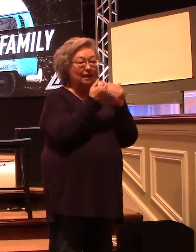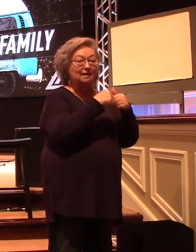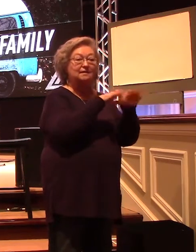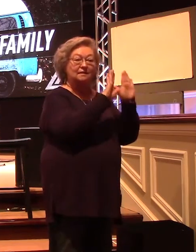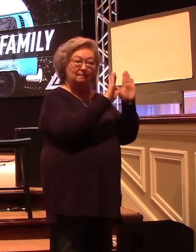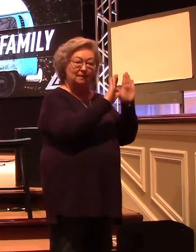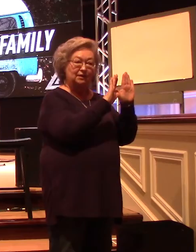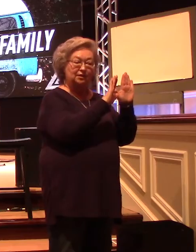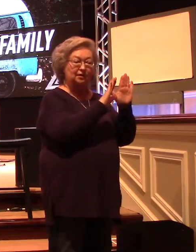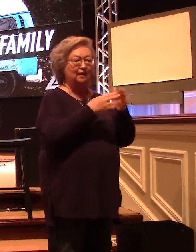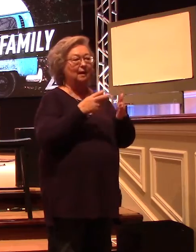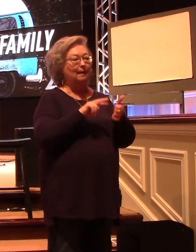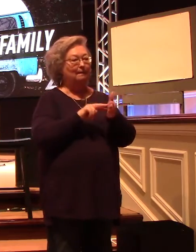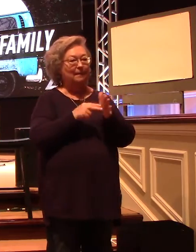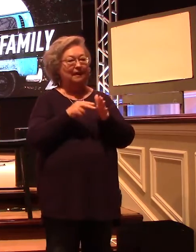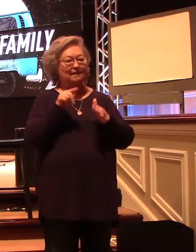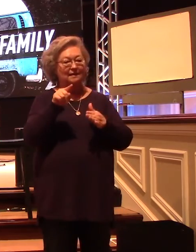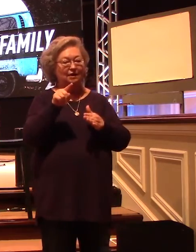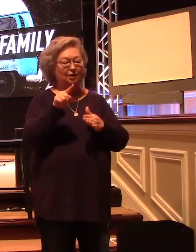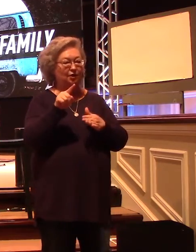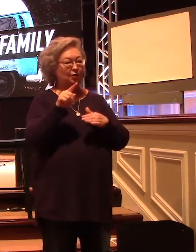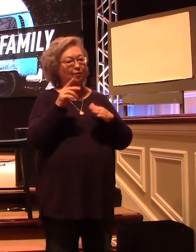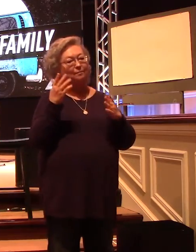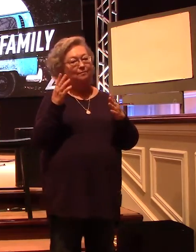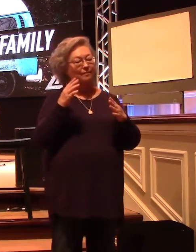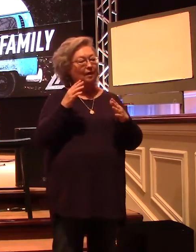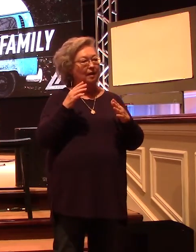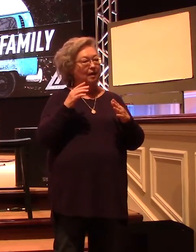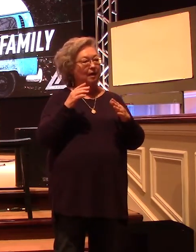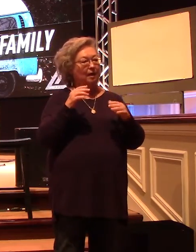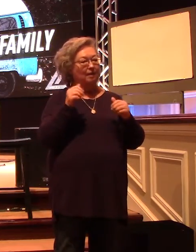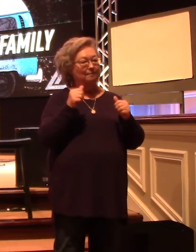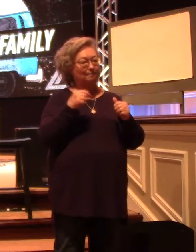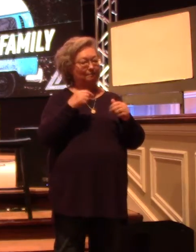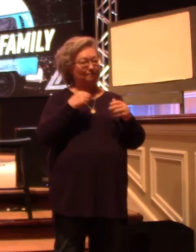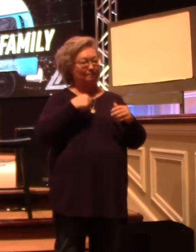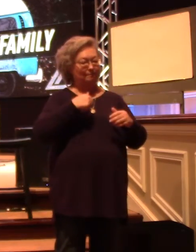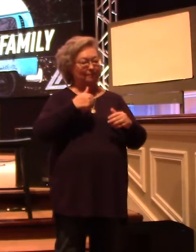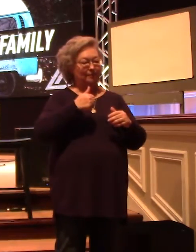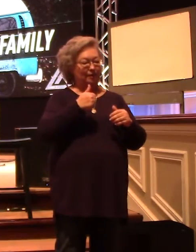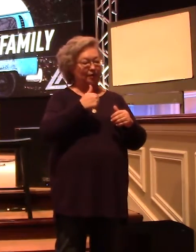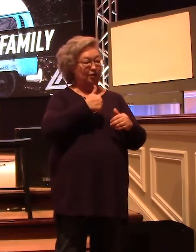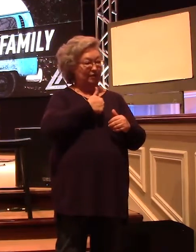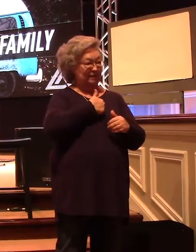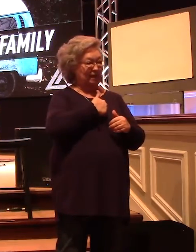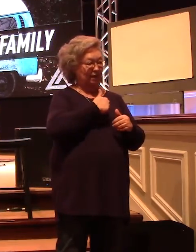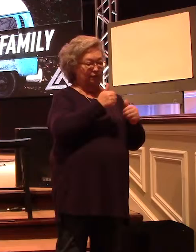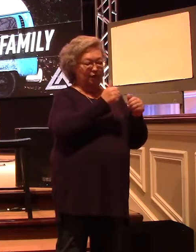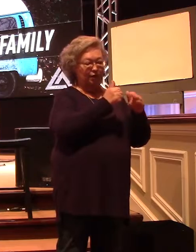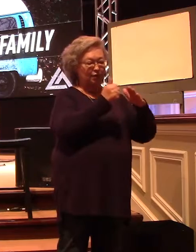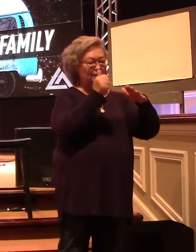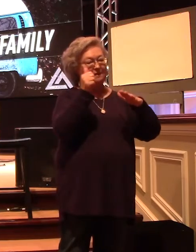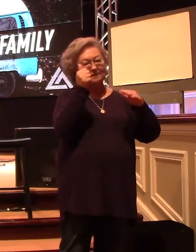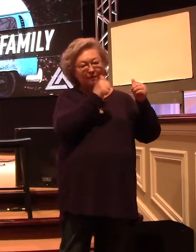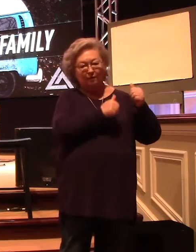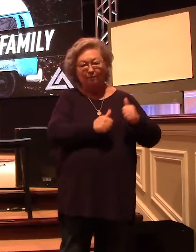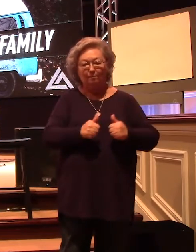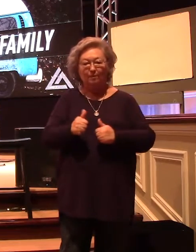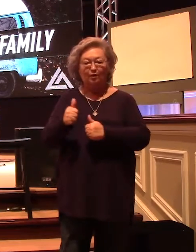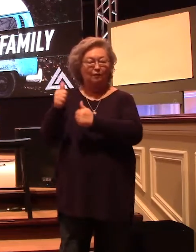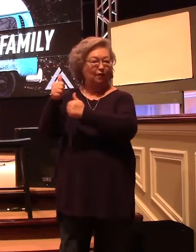putting yourself in a place of protection. Going back to that that diagram in 1 Corinthians chapter 11, where